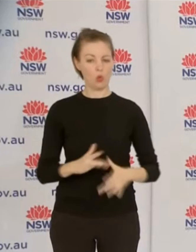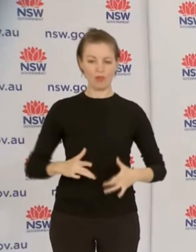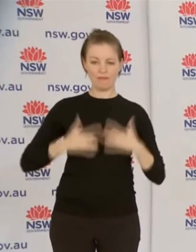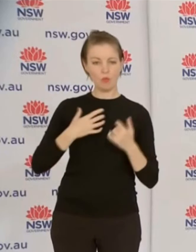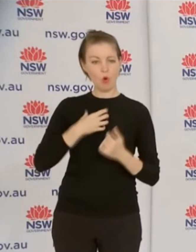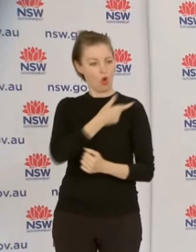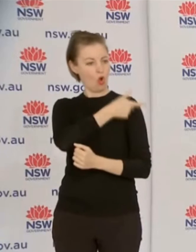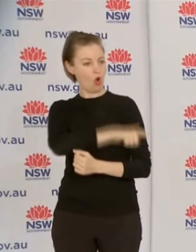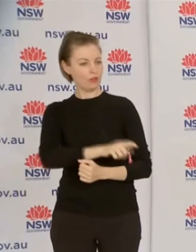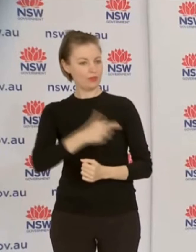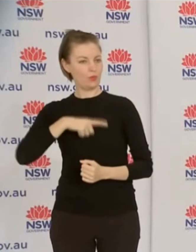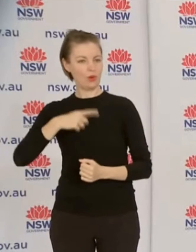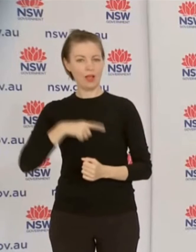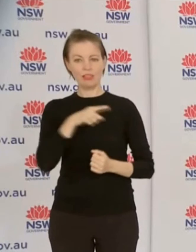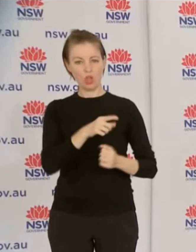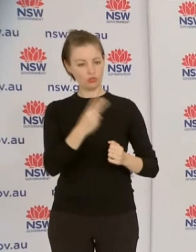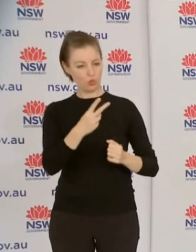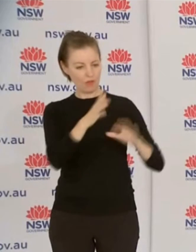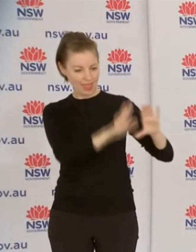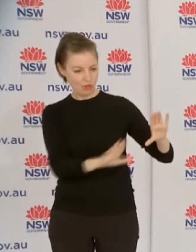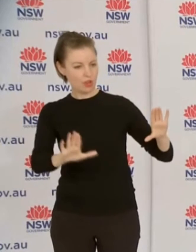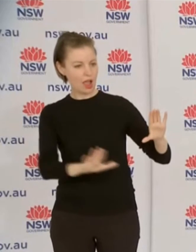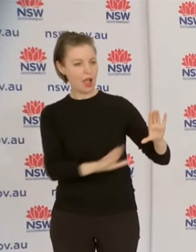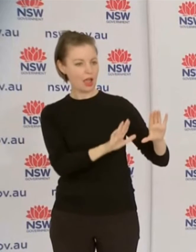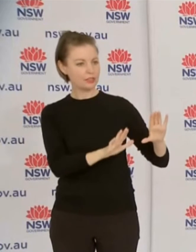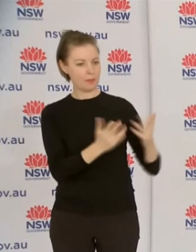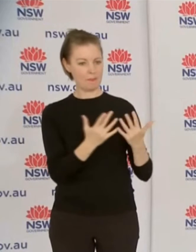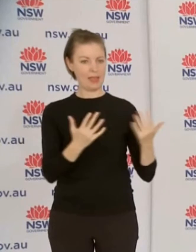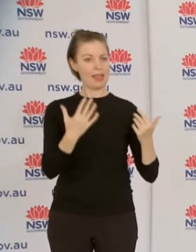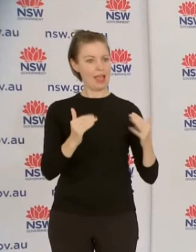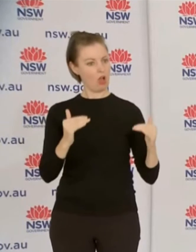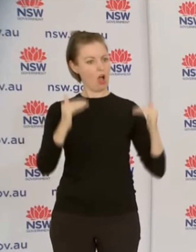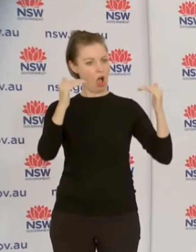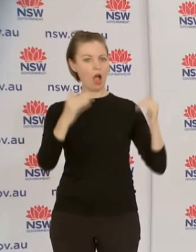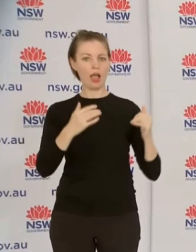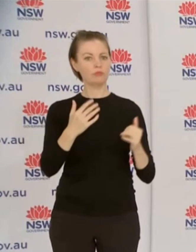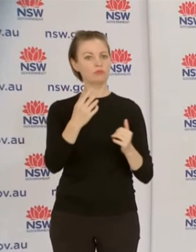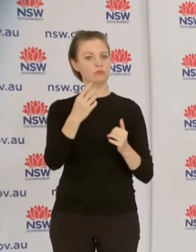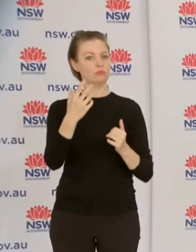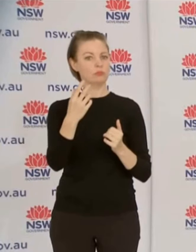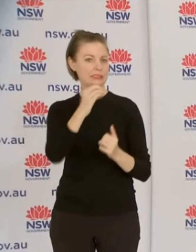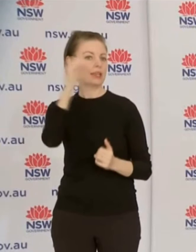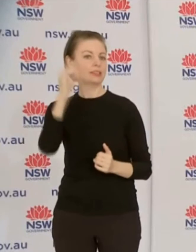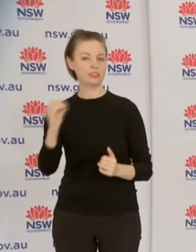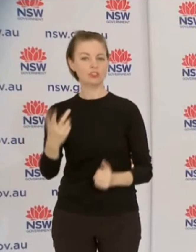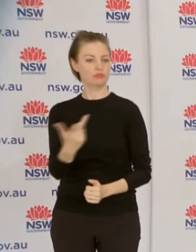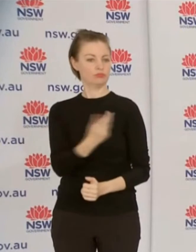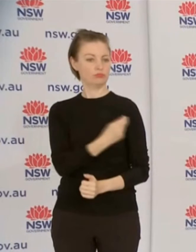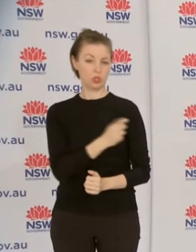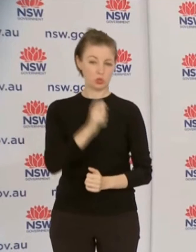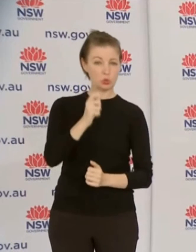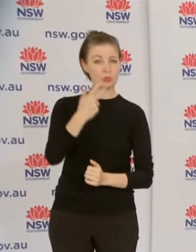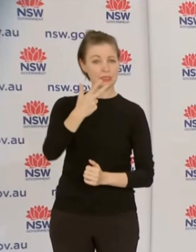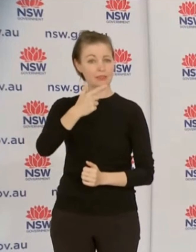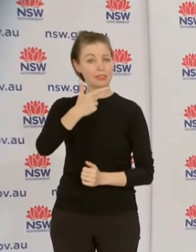those local government areas of concern either have higher or close to 70% first dose, and that level of vaccine, whilst not